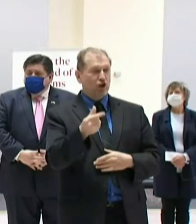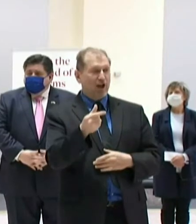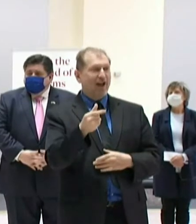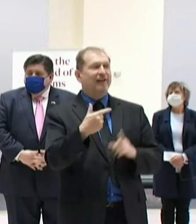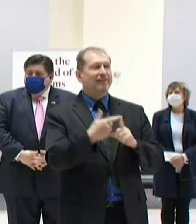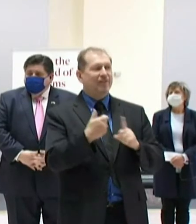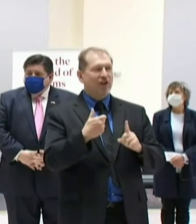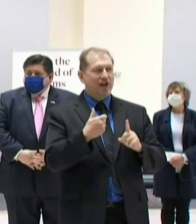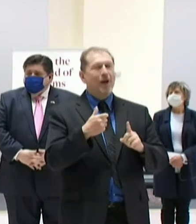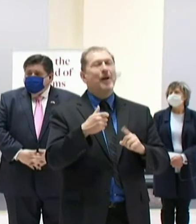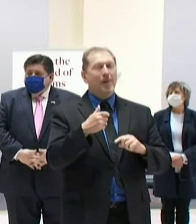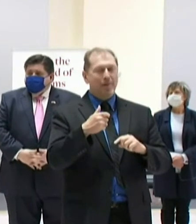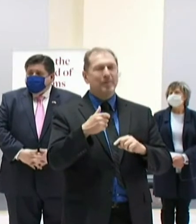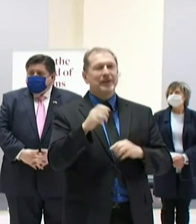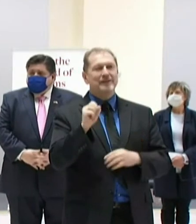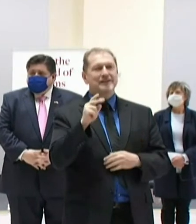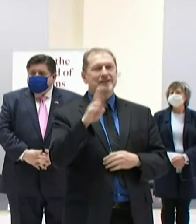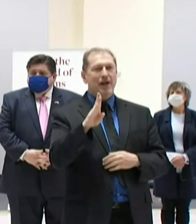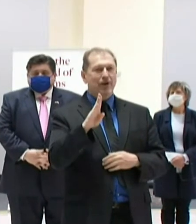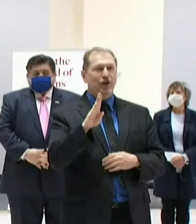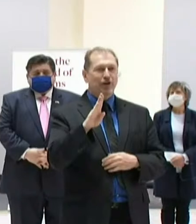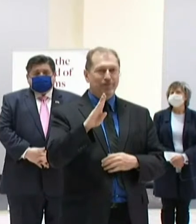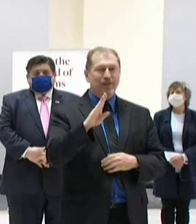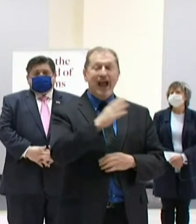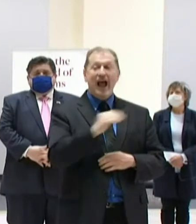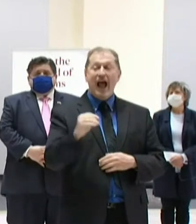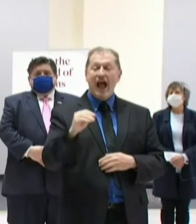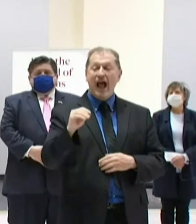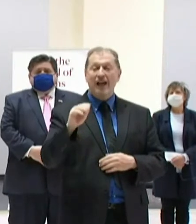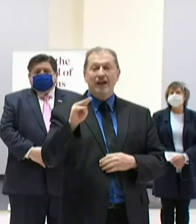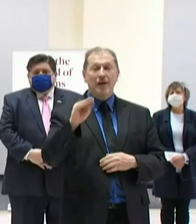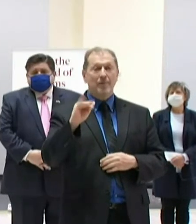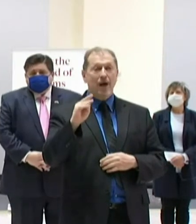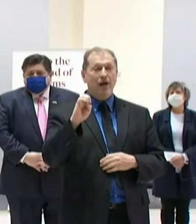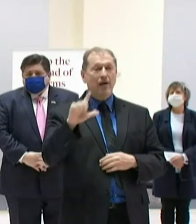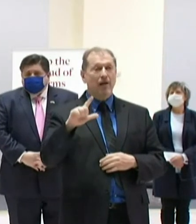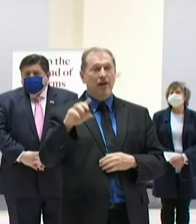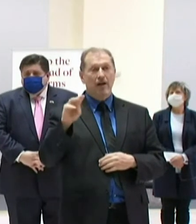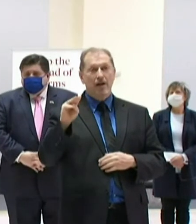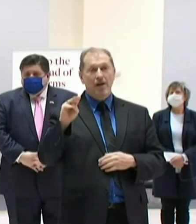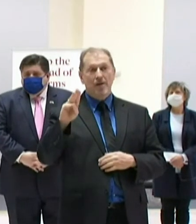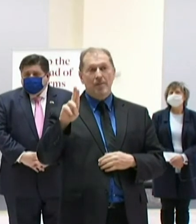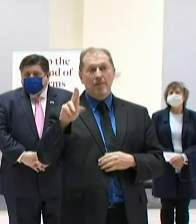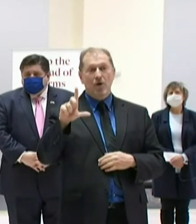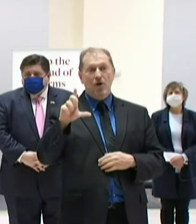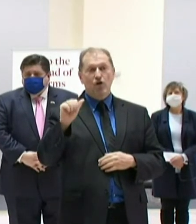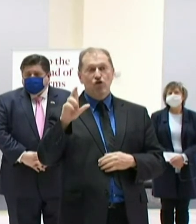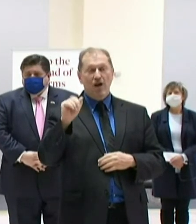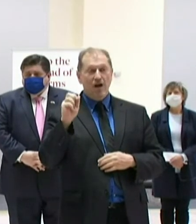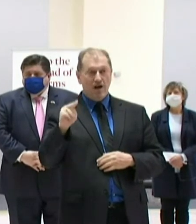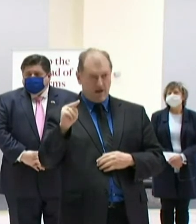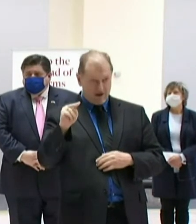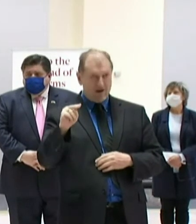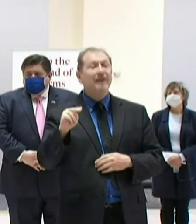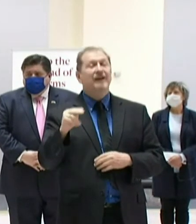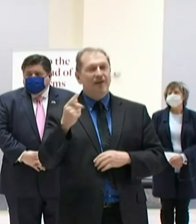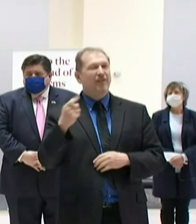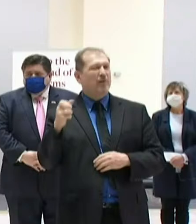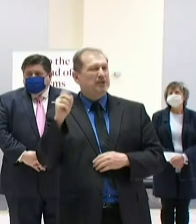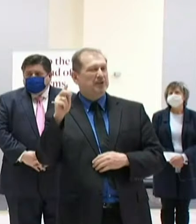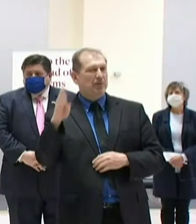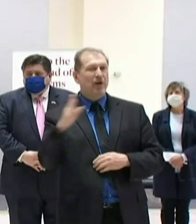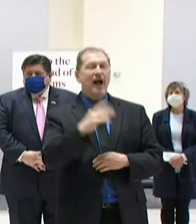Suburban Chicago Executive Director Michael Mulcrone, our friend and partner SEIU Local 1 President